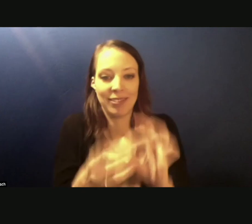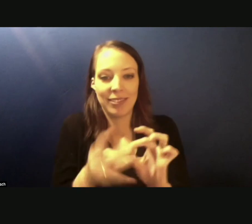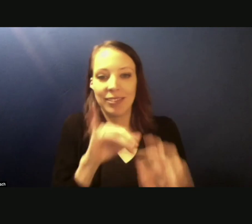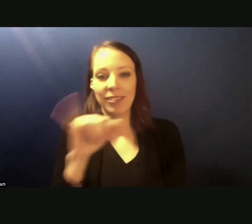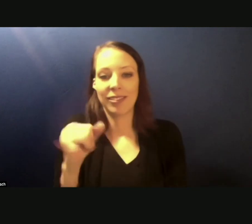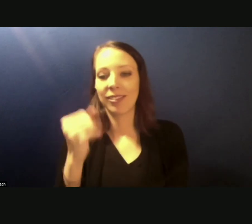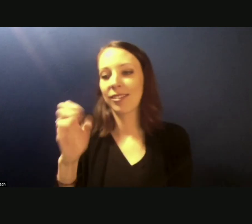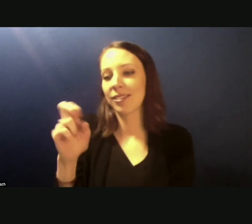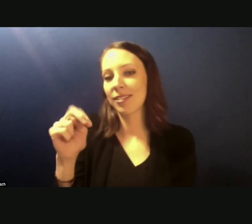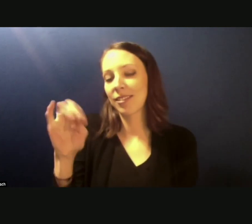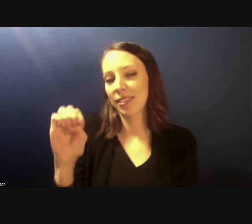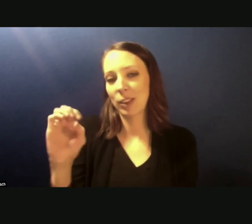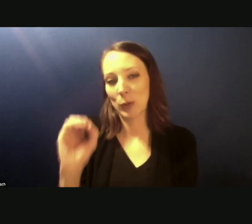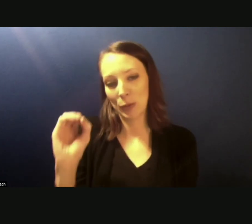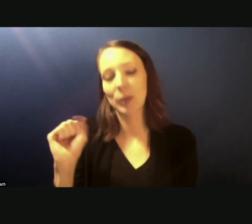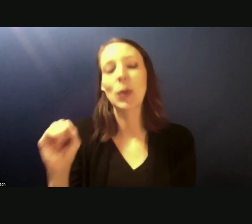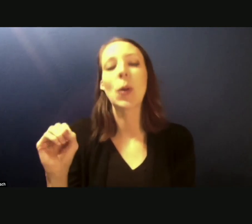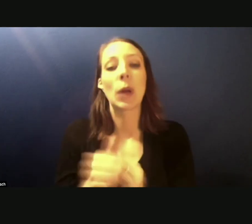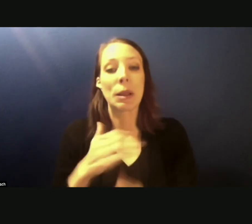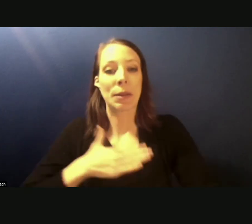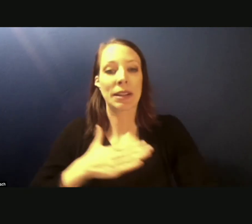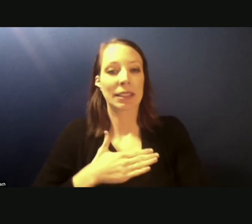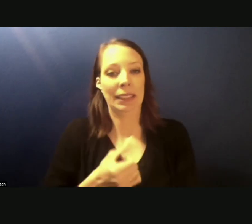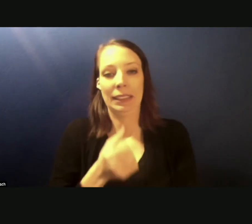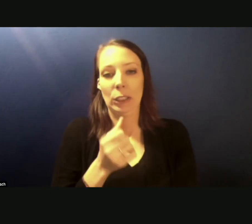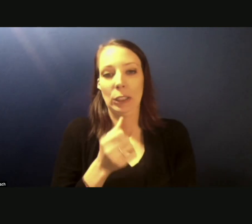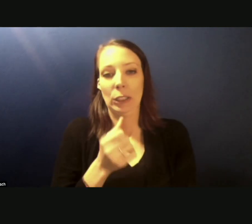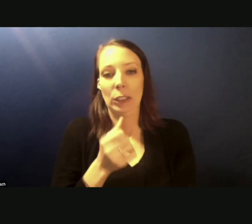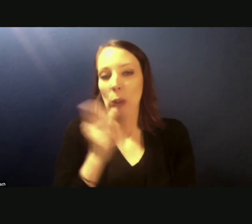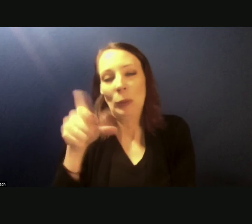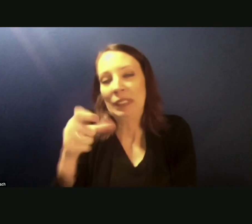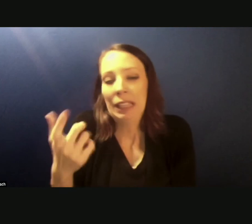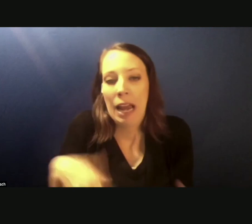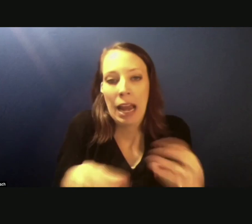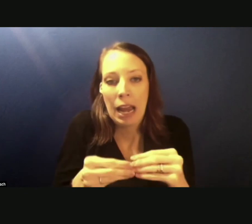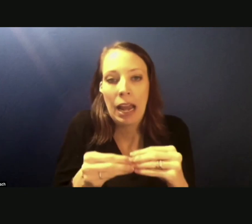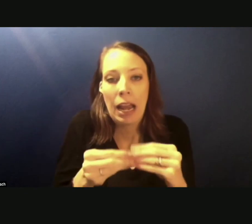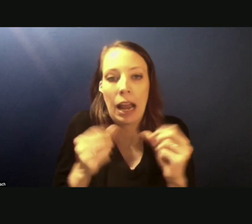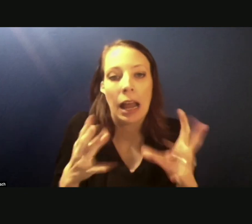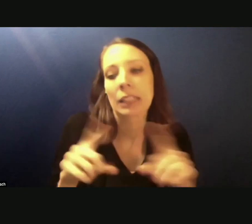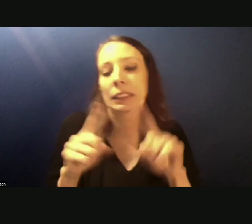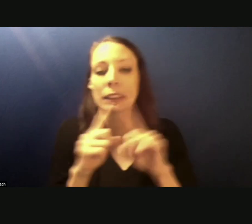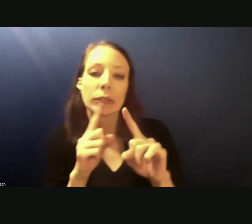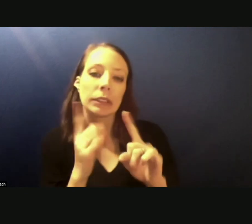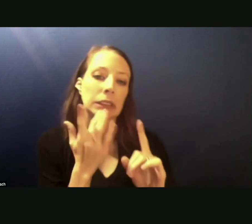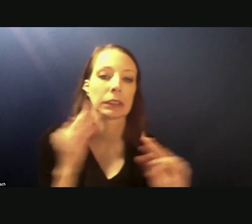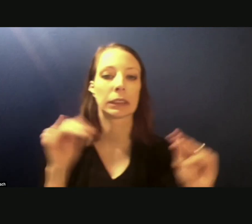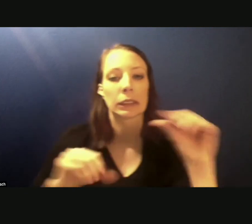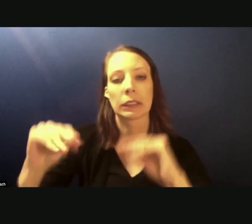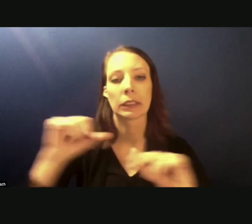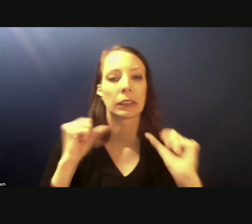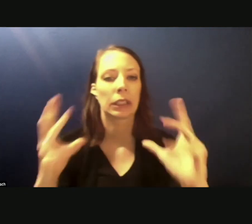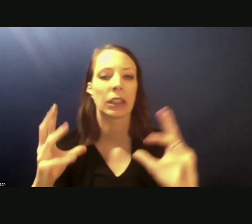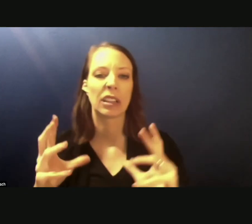Um, so what I did with mine, you don't need to add like a bunch of spices and not that much salt and all that